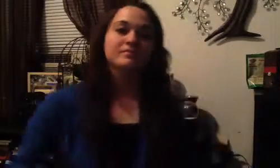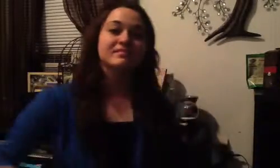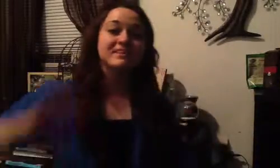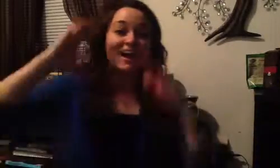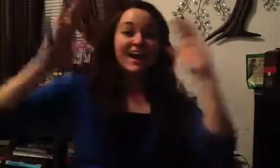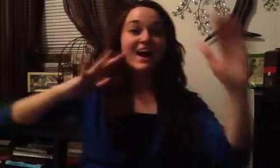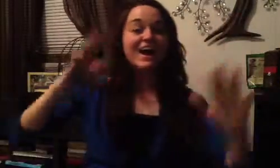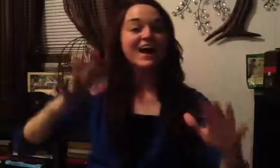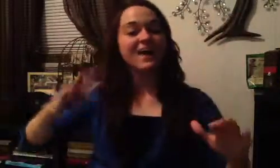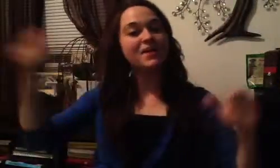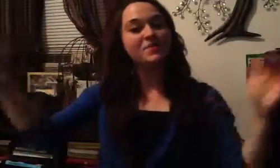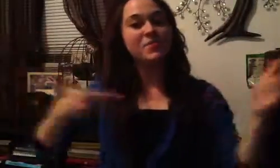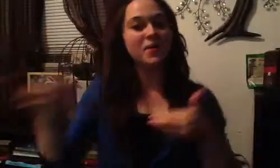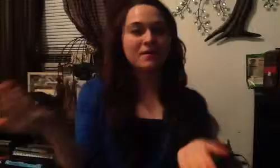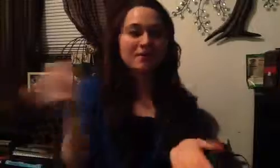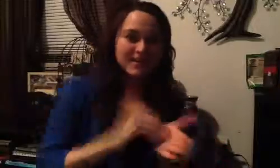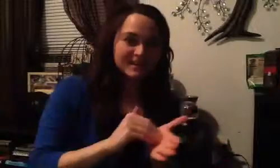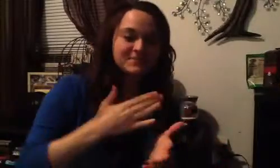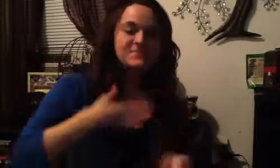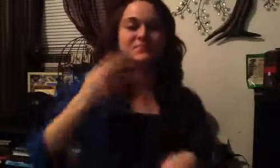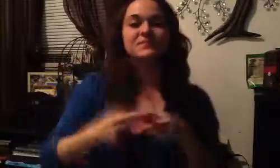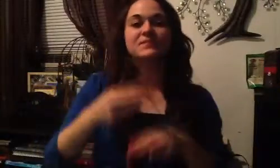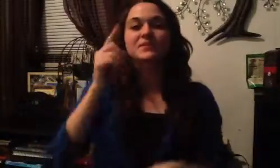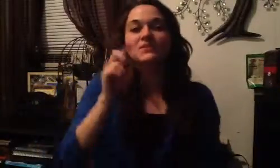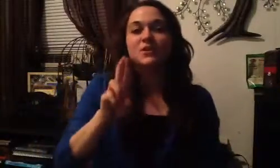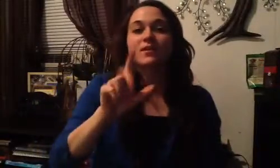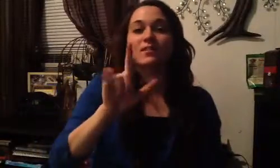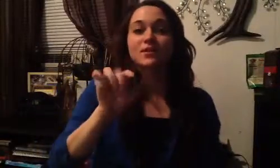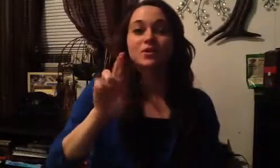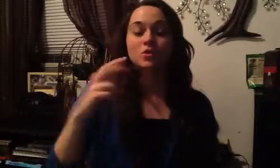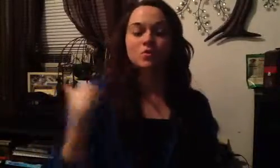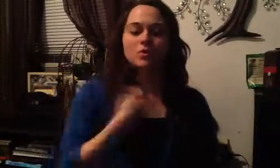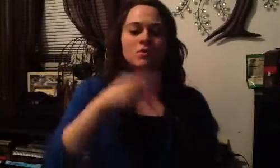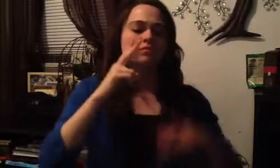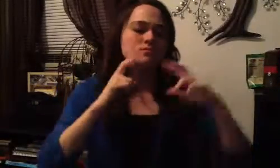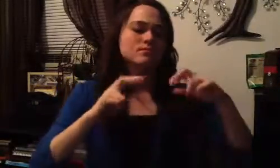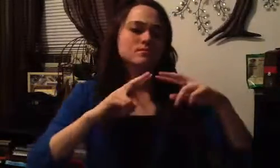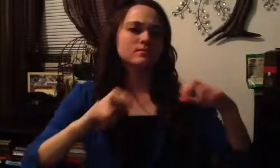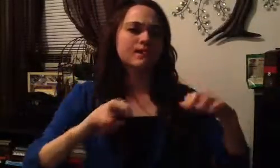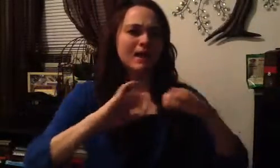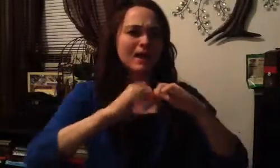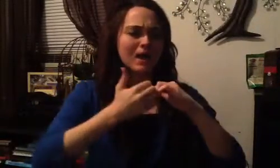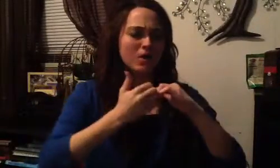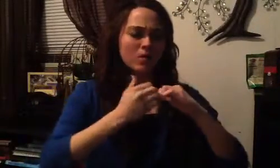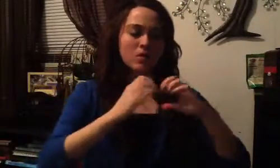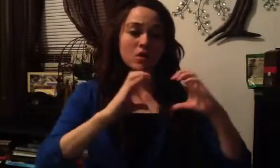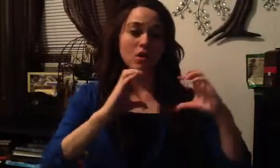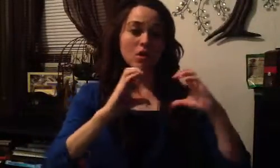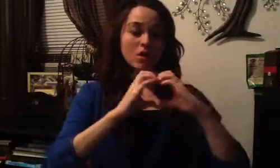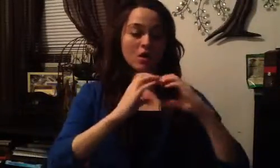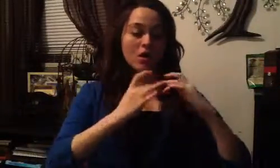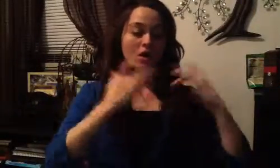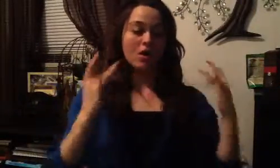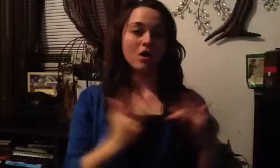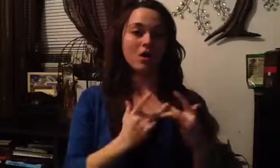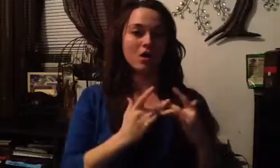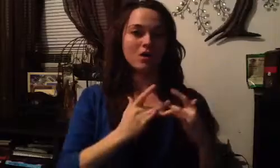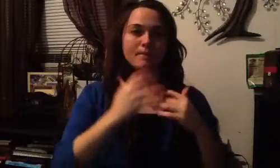welcome back. I'm Dr. Linder. We're going to be looking at how blood flows through the heart for our students at Adelphi University for